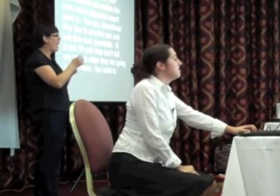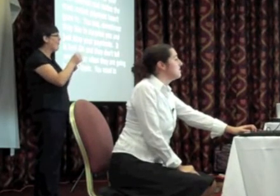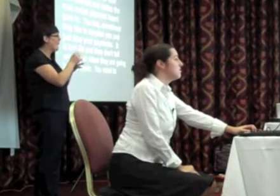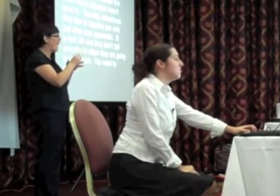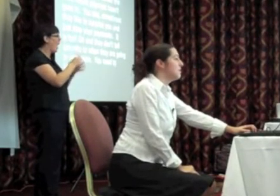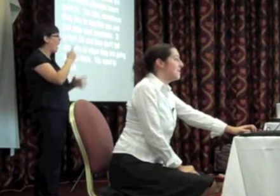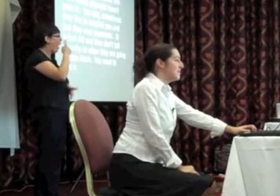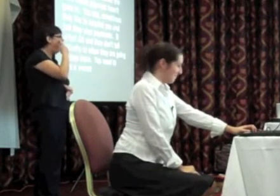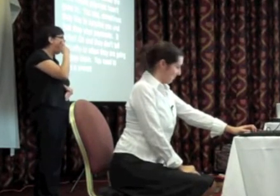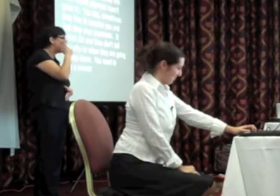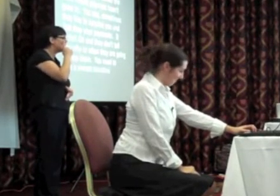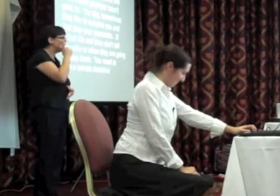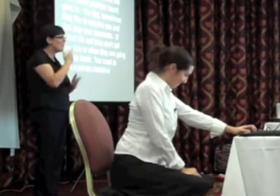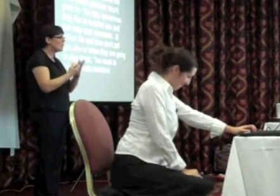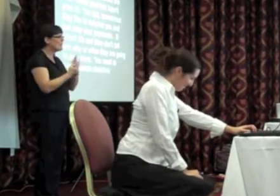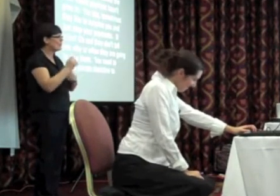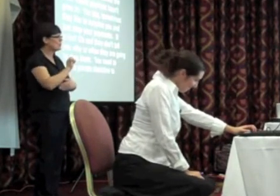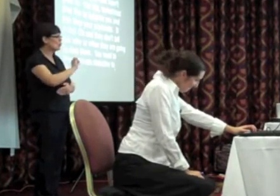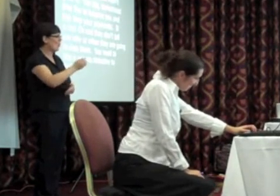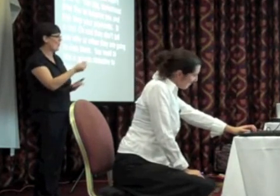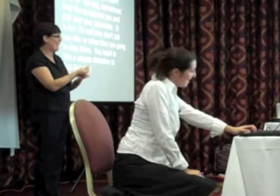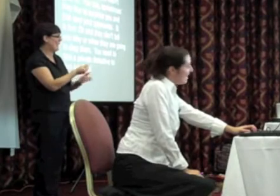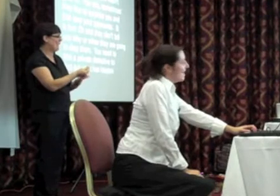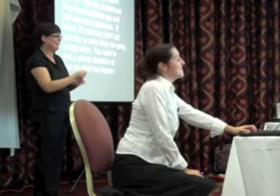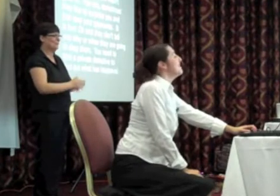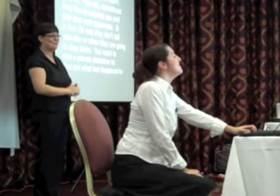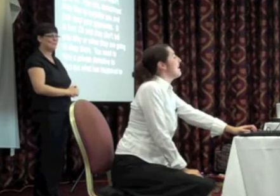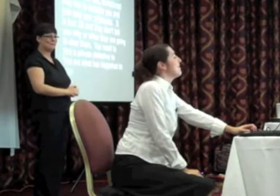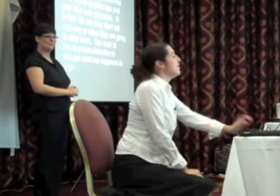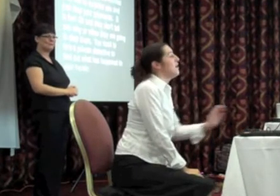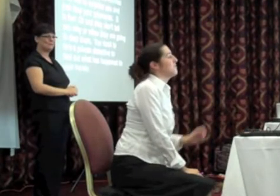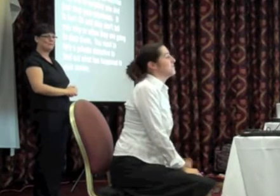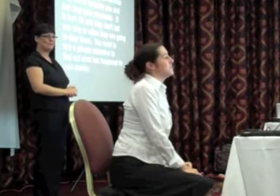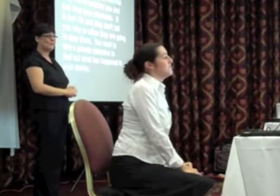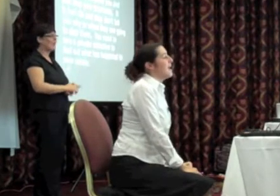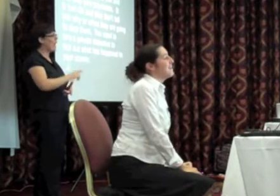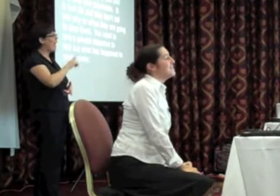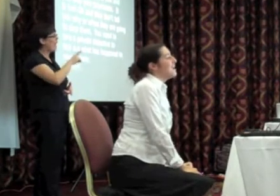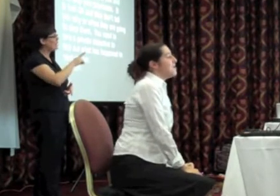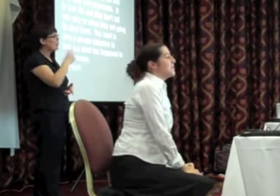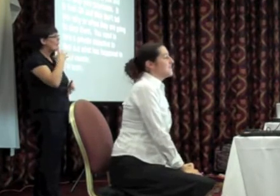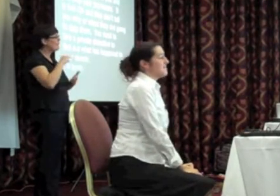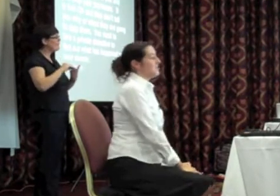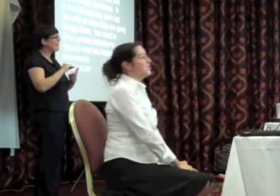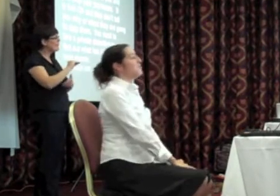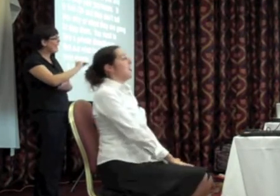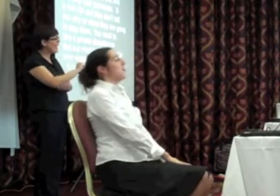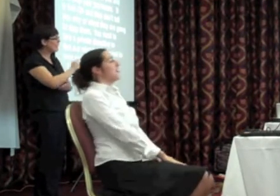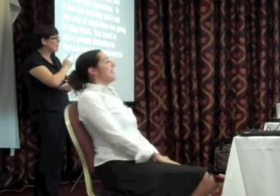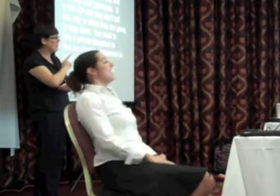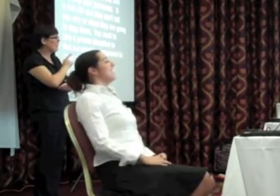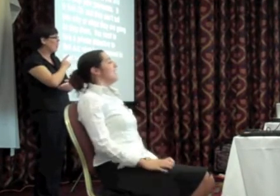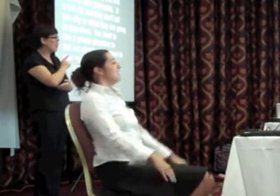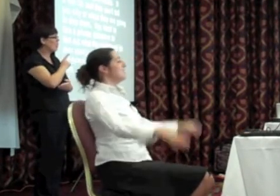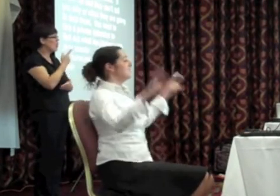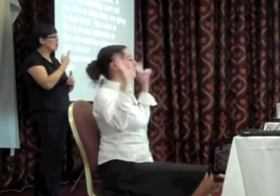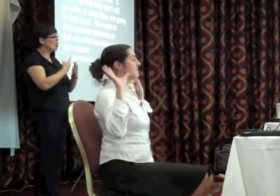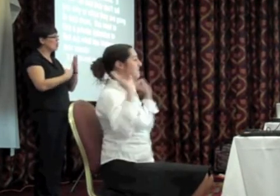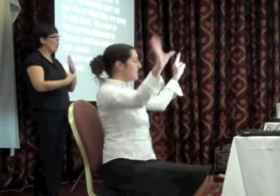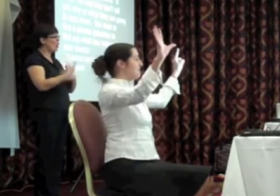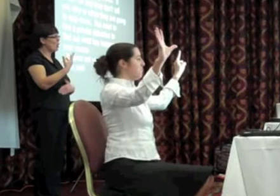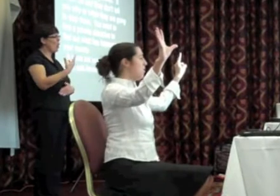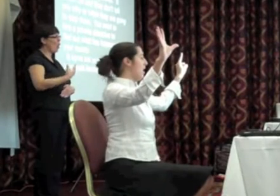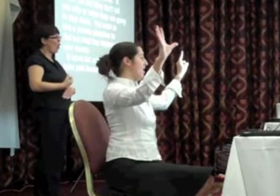what's happened to your money. It turns out you haven't been paid because you only